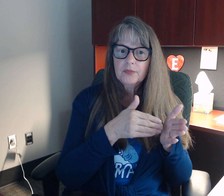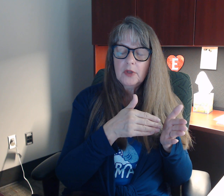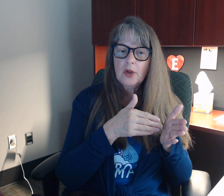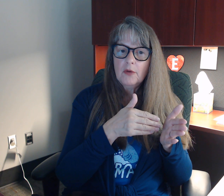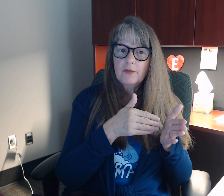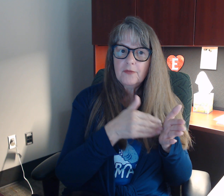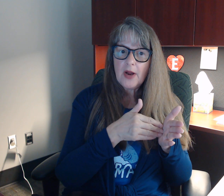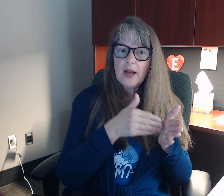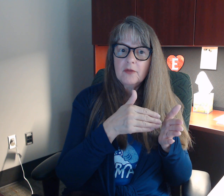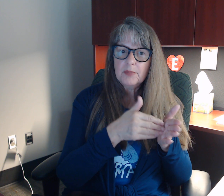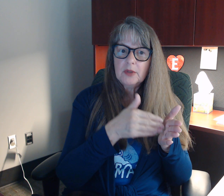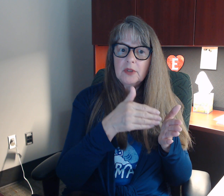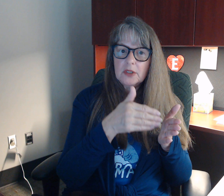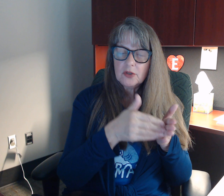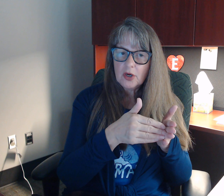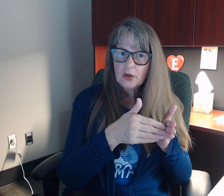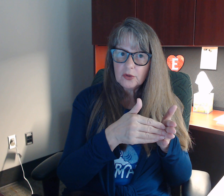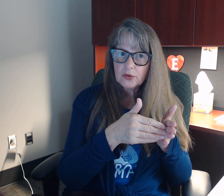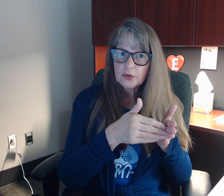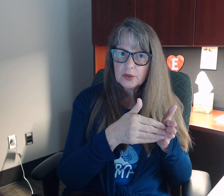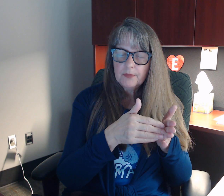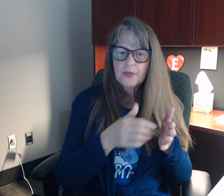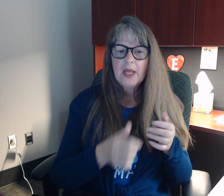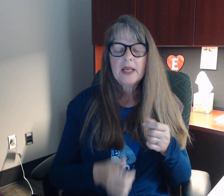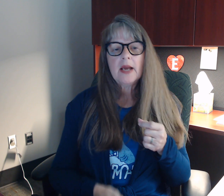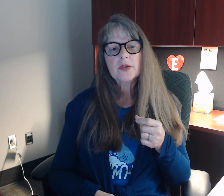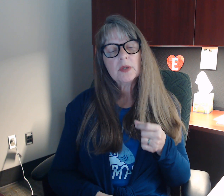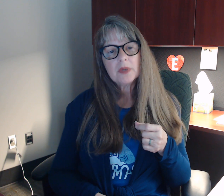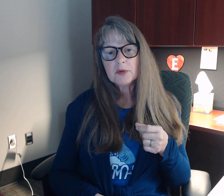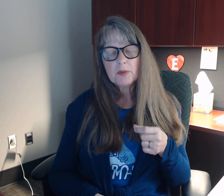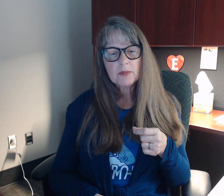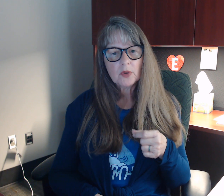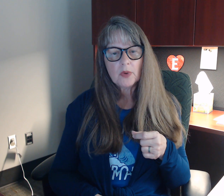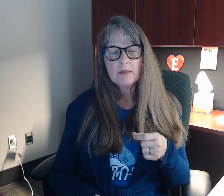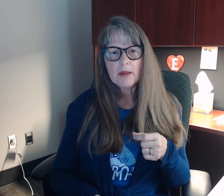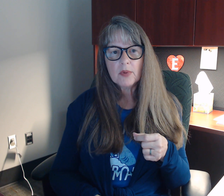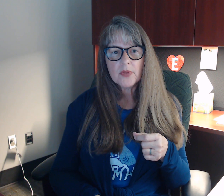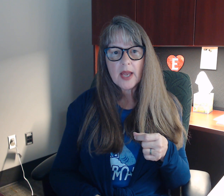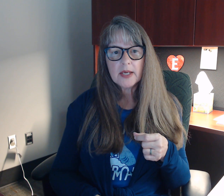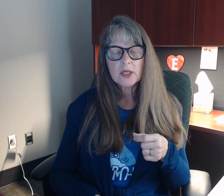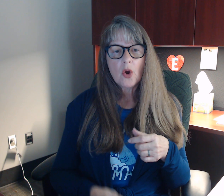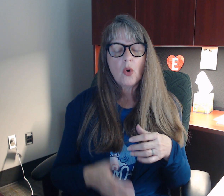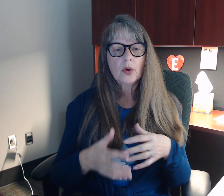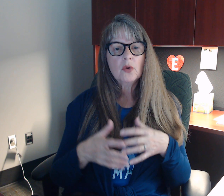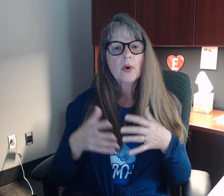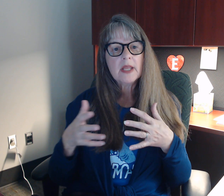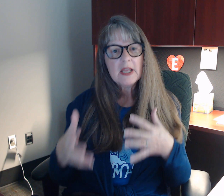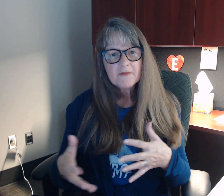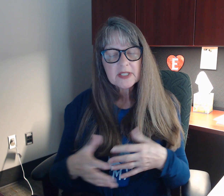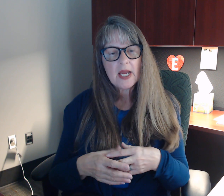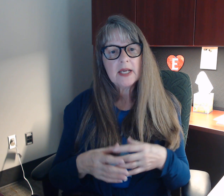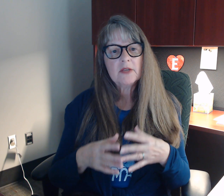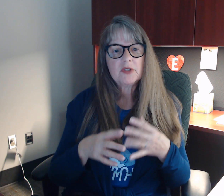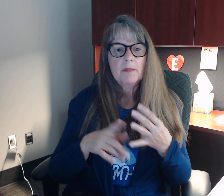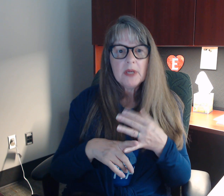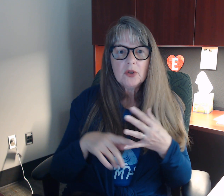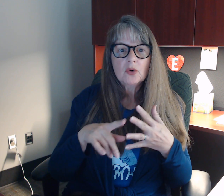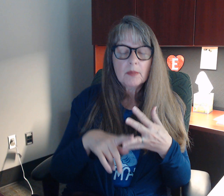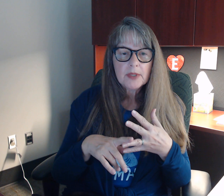$5 billion. Now, sometimes people don't remember that, or you want to emphasize if it's a million or a billion